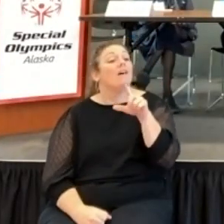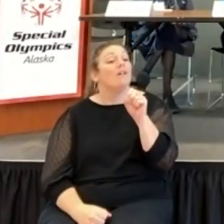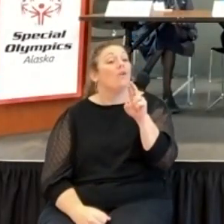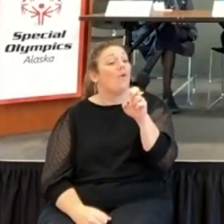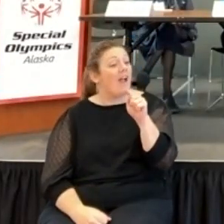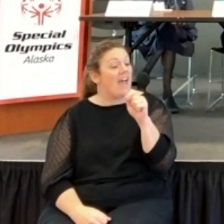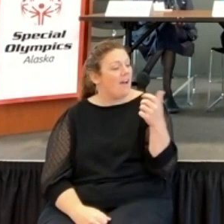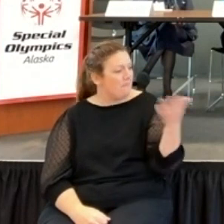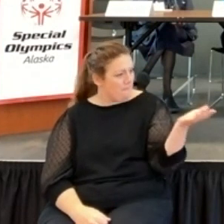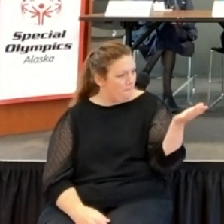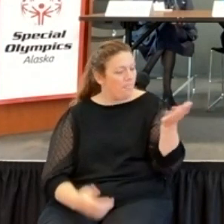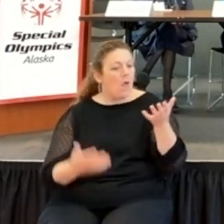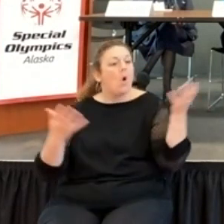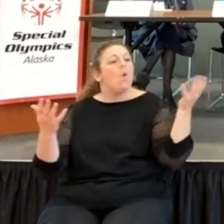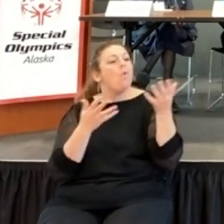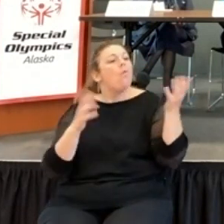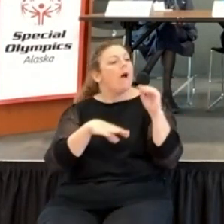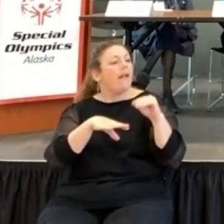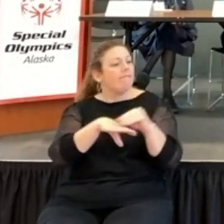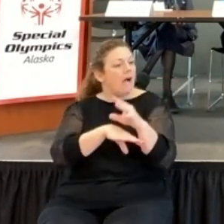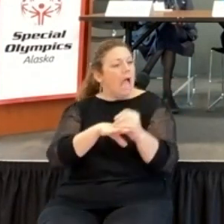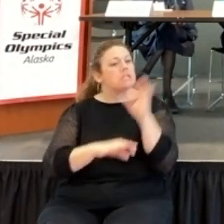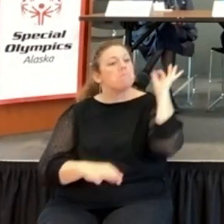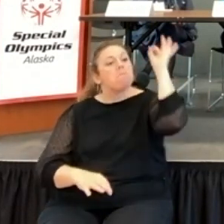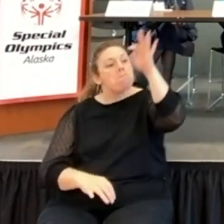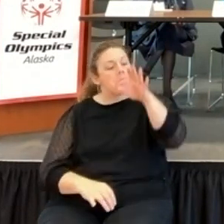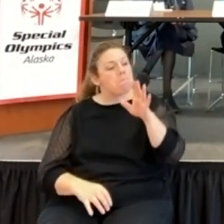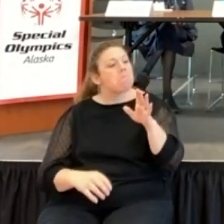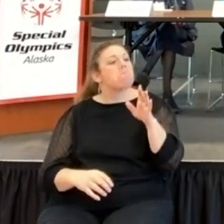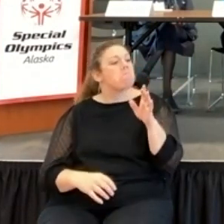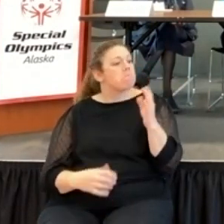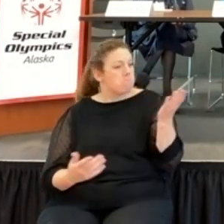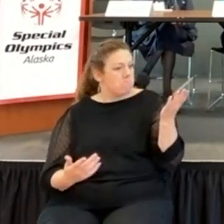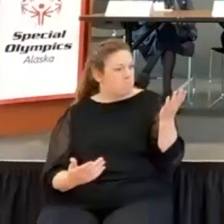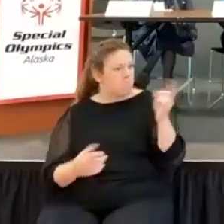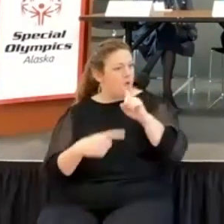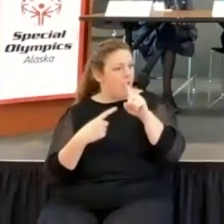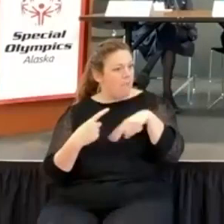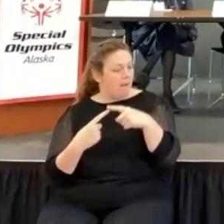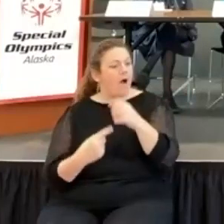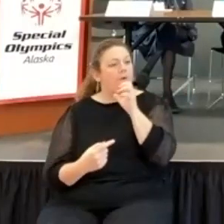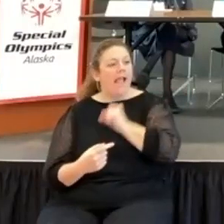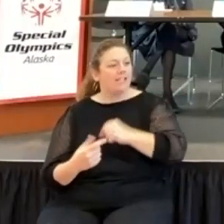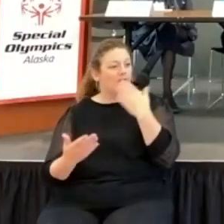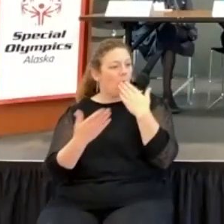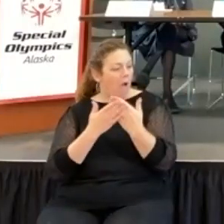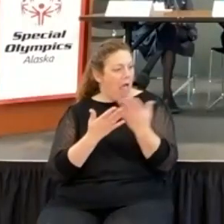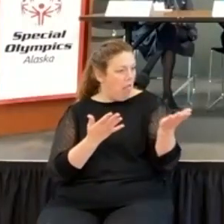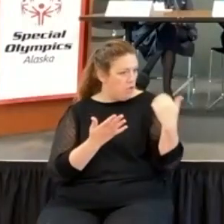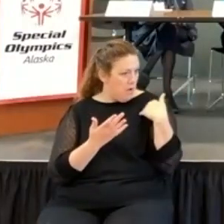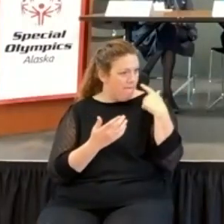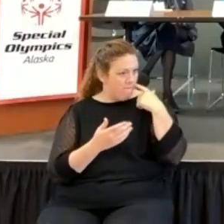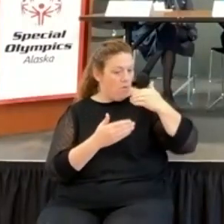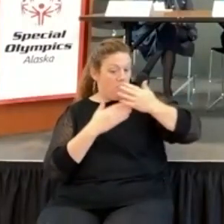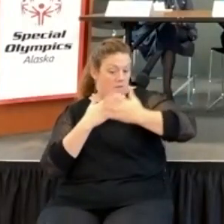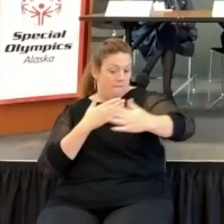what advice about aging well would you give the future generations? The advice I would give as we age